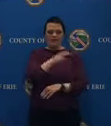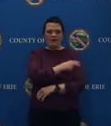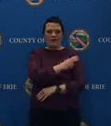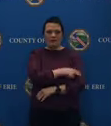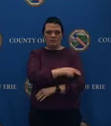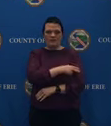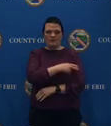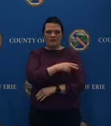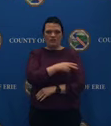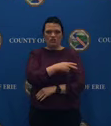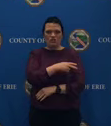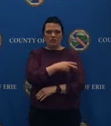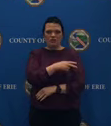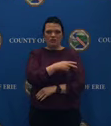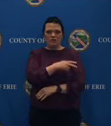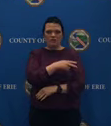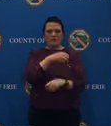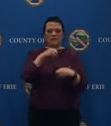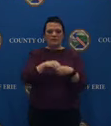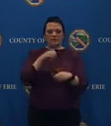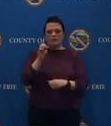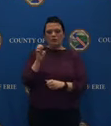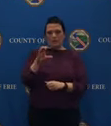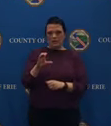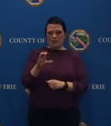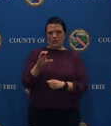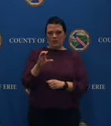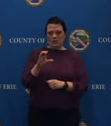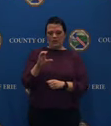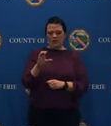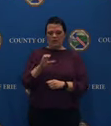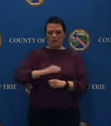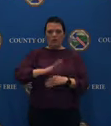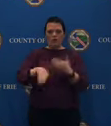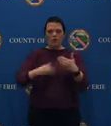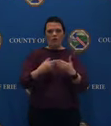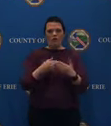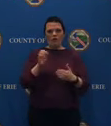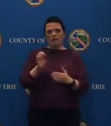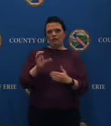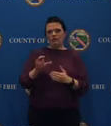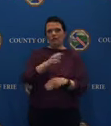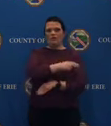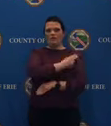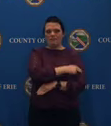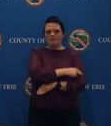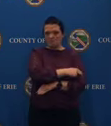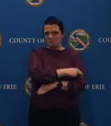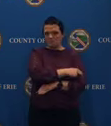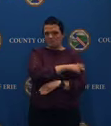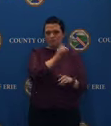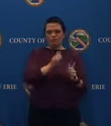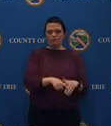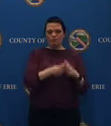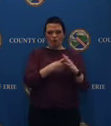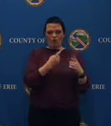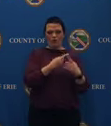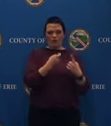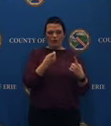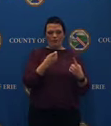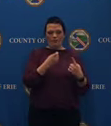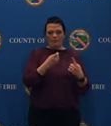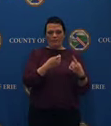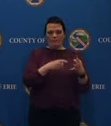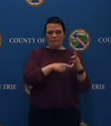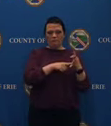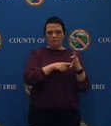hospitalizations in Erie County of all the Erie County hospitals, starting from the end